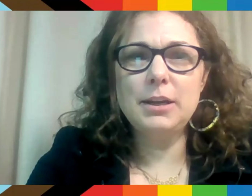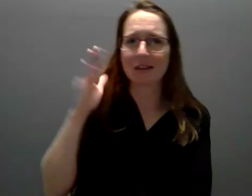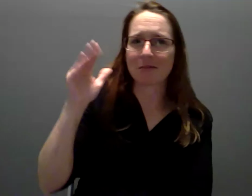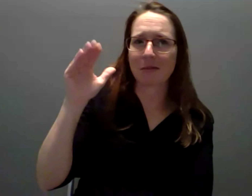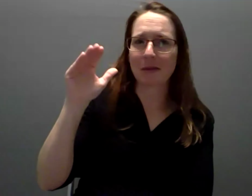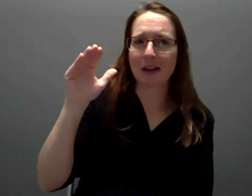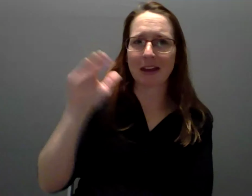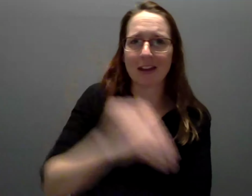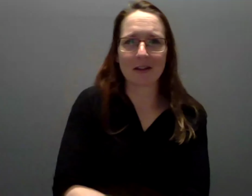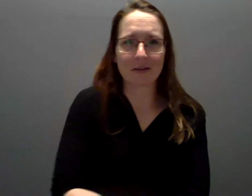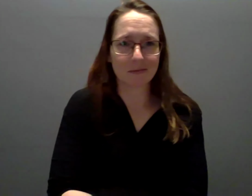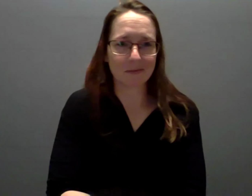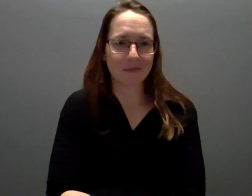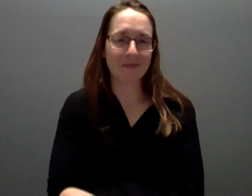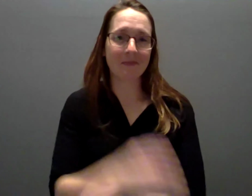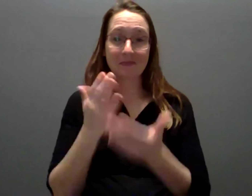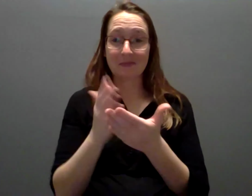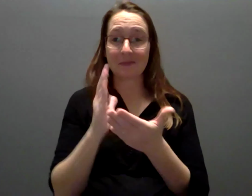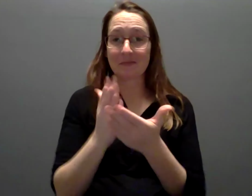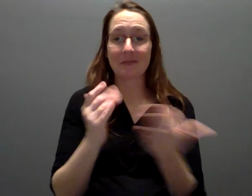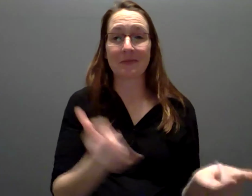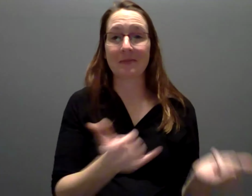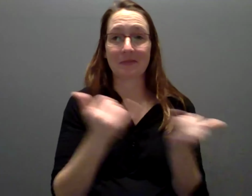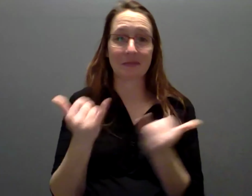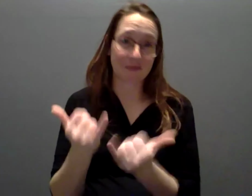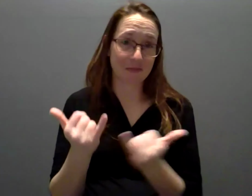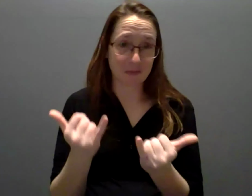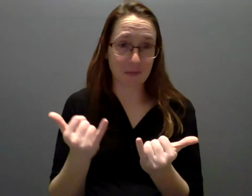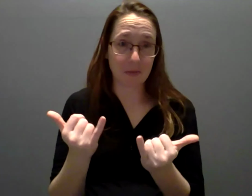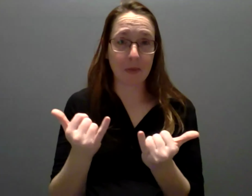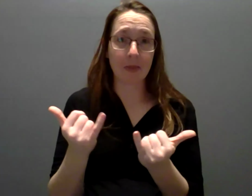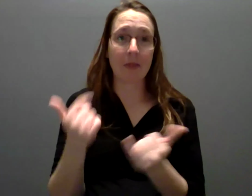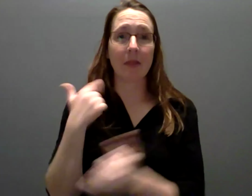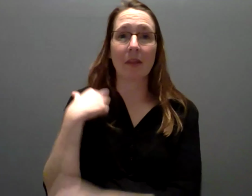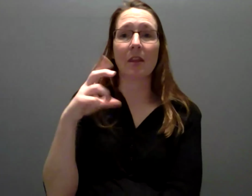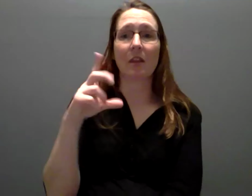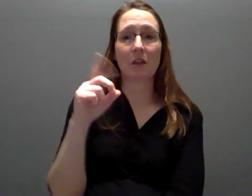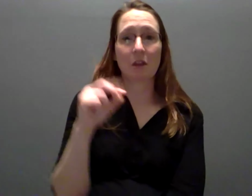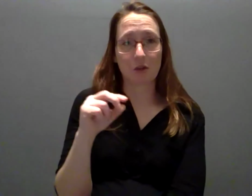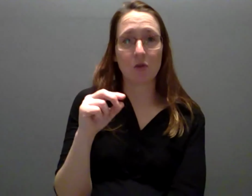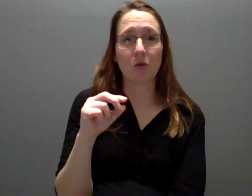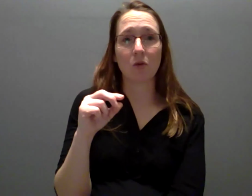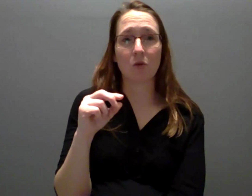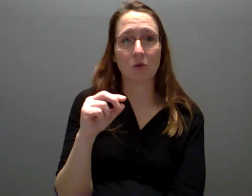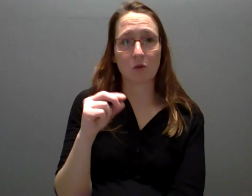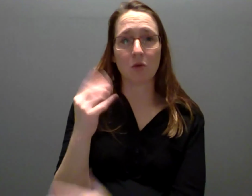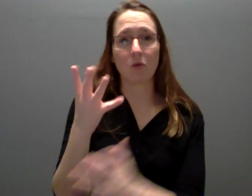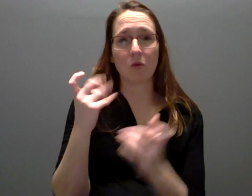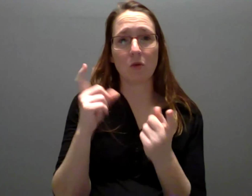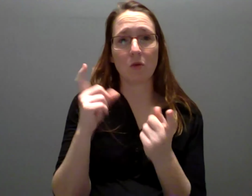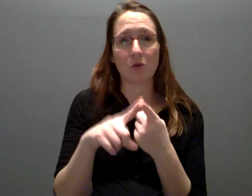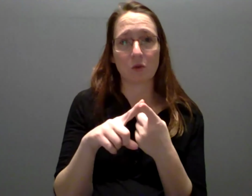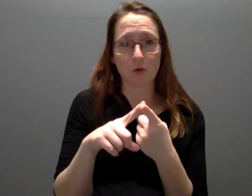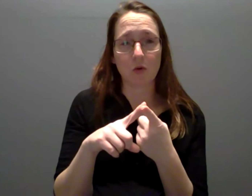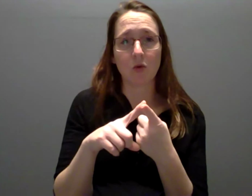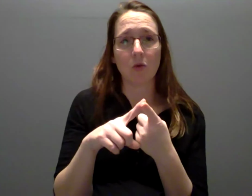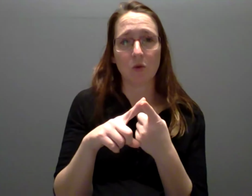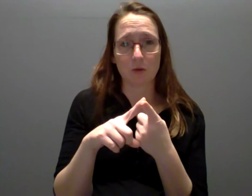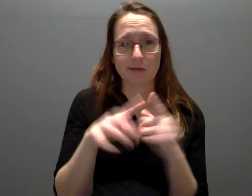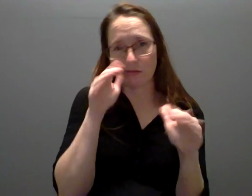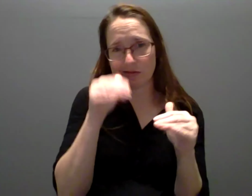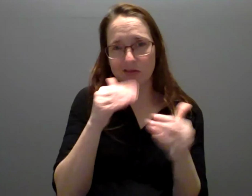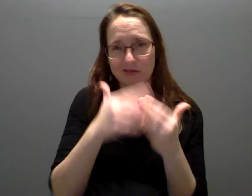All right. So I do want to spend we have business,